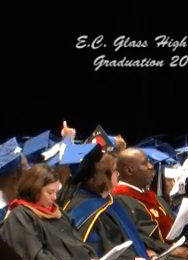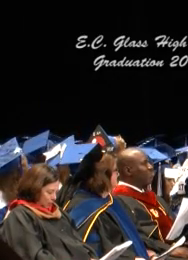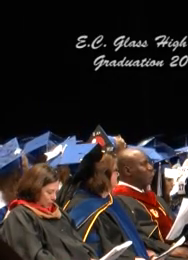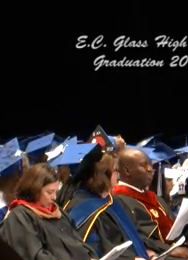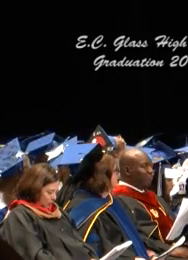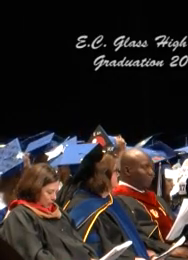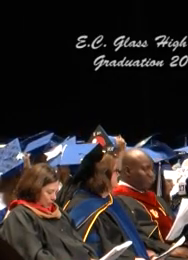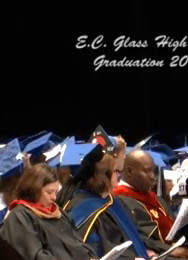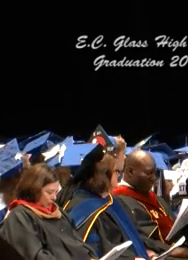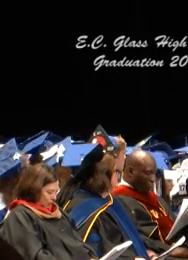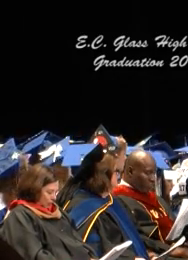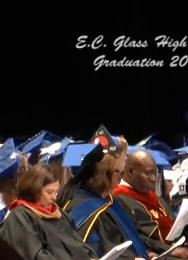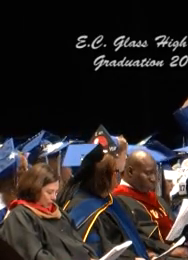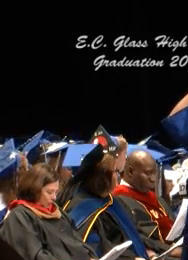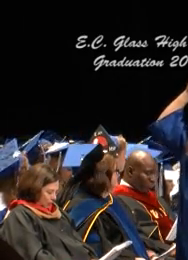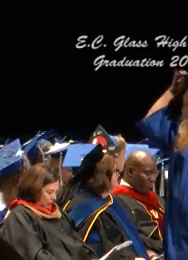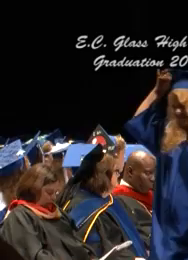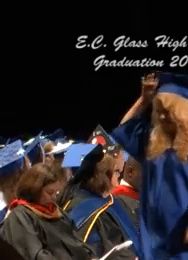Alora Catherine Miller.